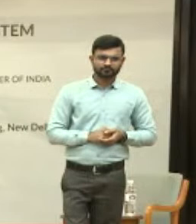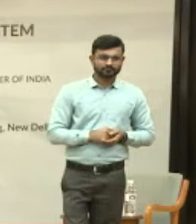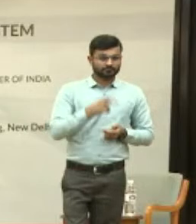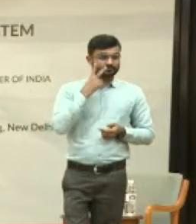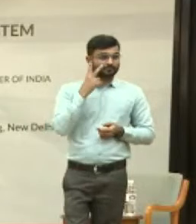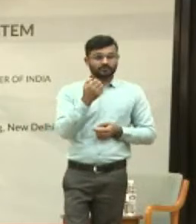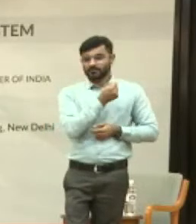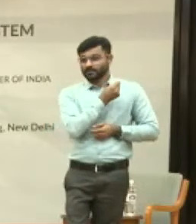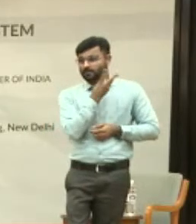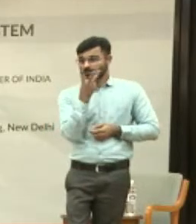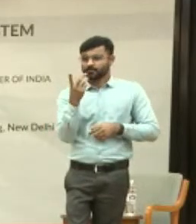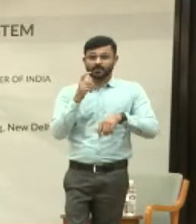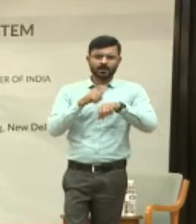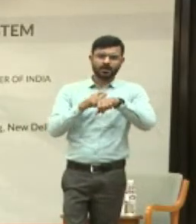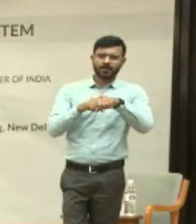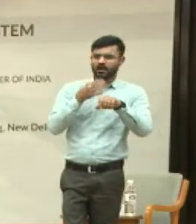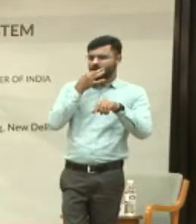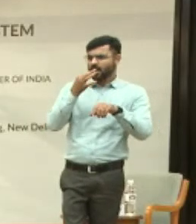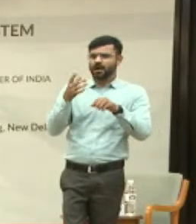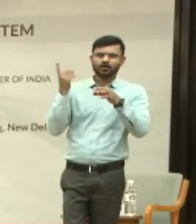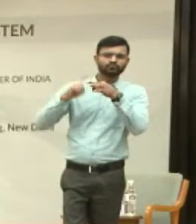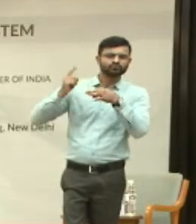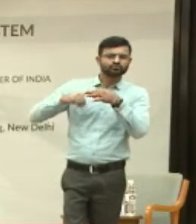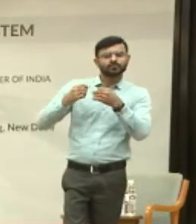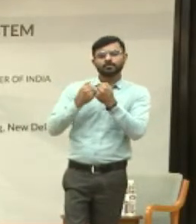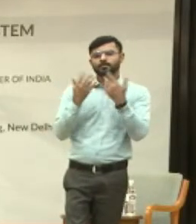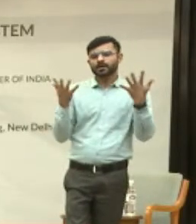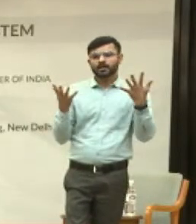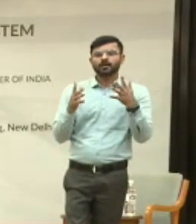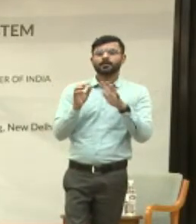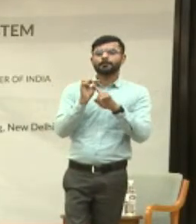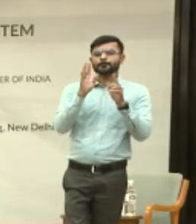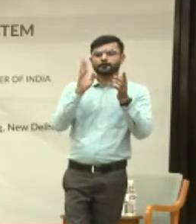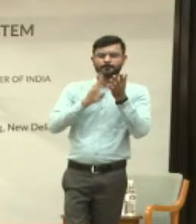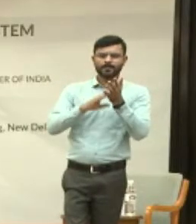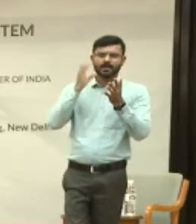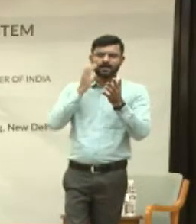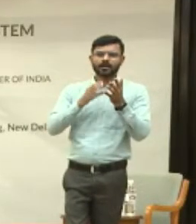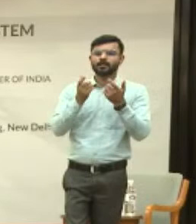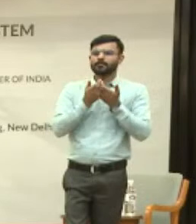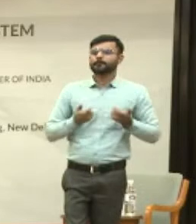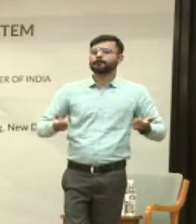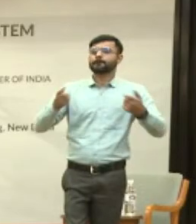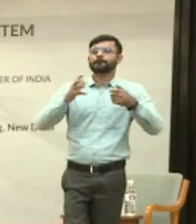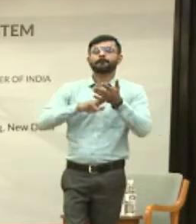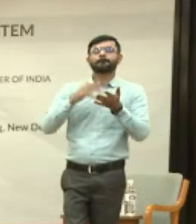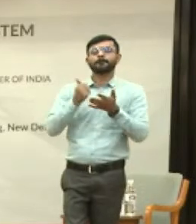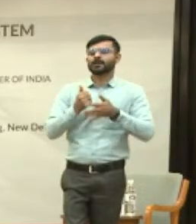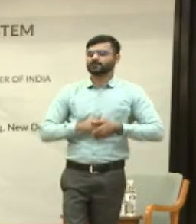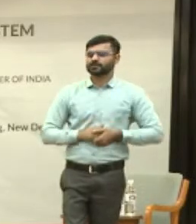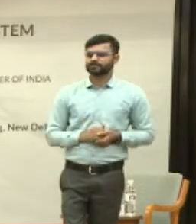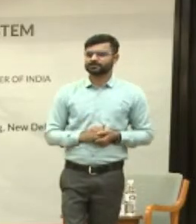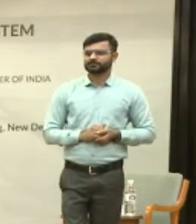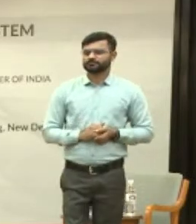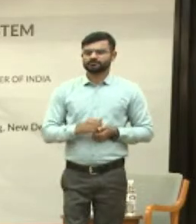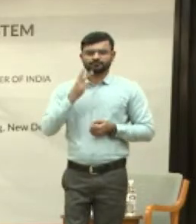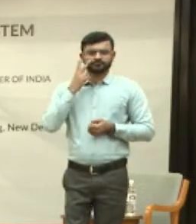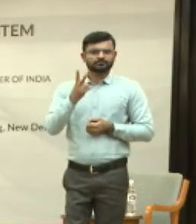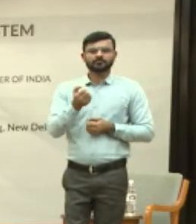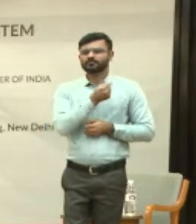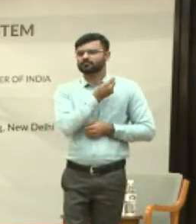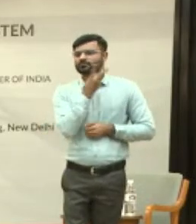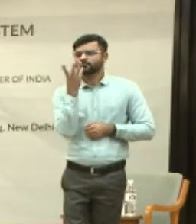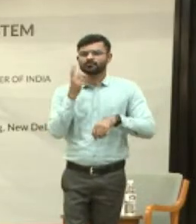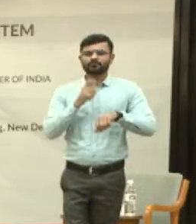at the number of times we ask questions about the Prime Minister and the Cabinet of Ministers. Look at the number